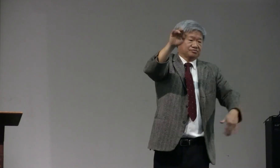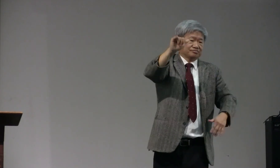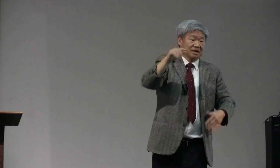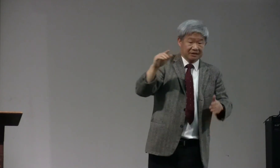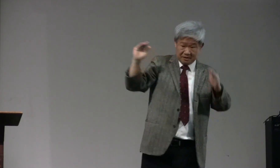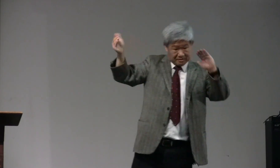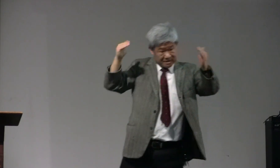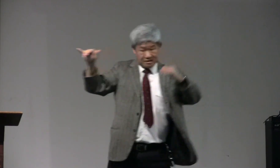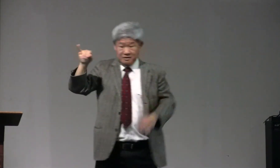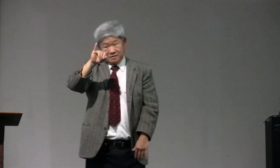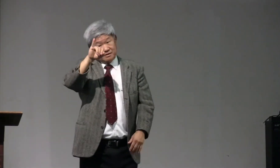He has great mercy.